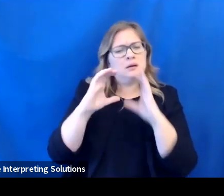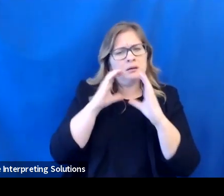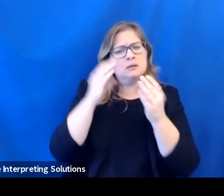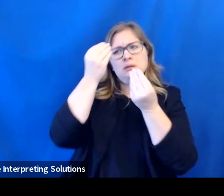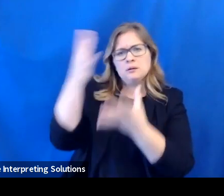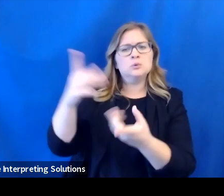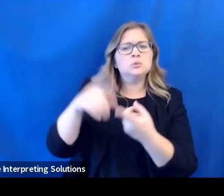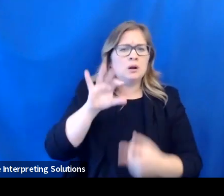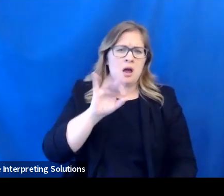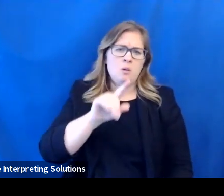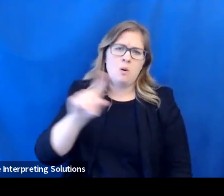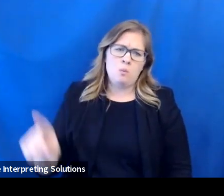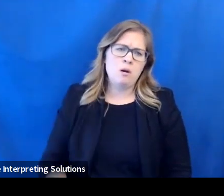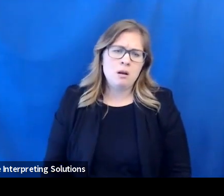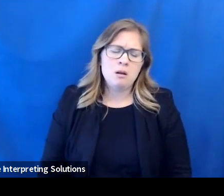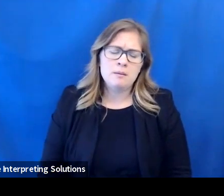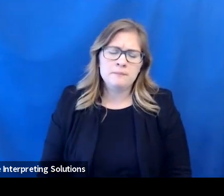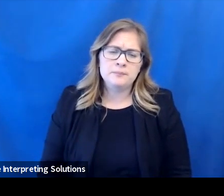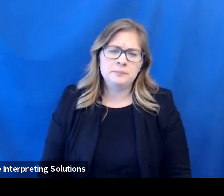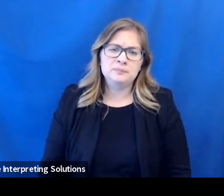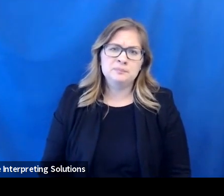Commissioners, Governor, thank you so much.